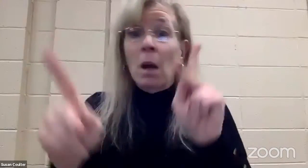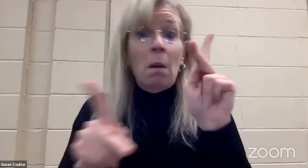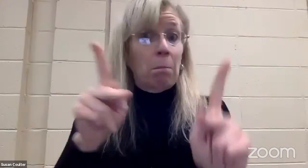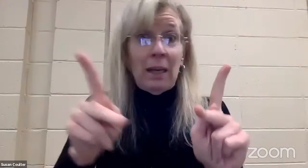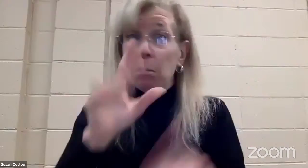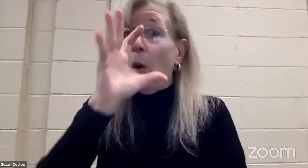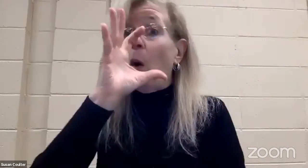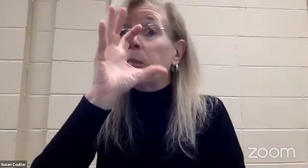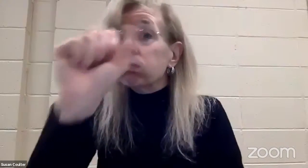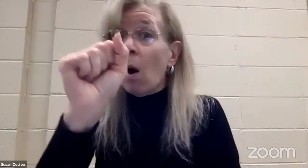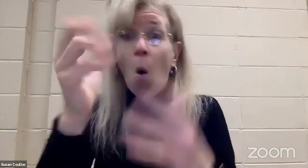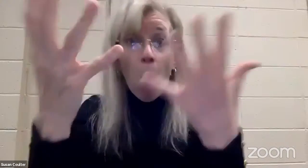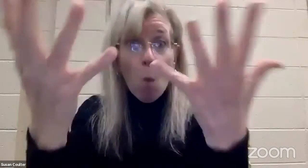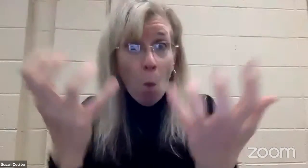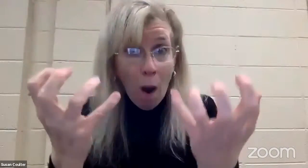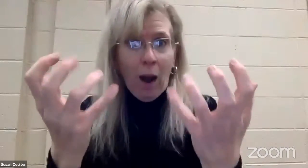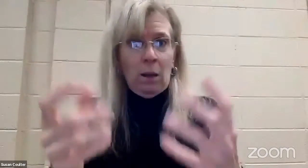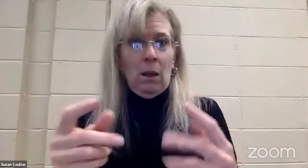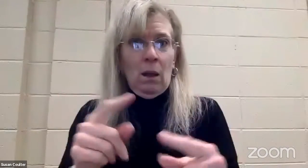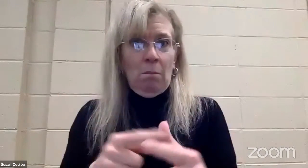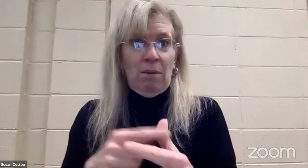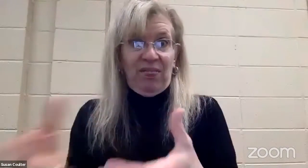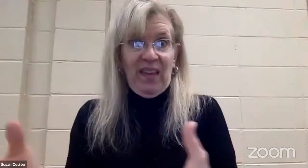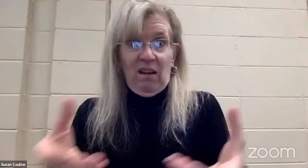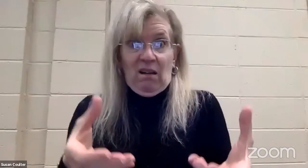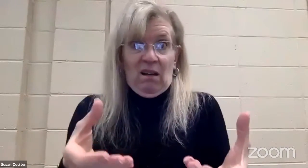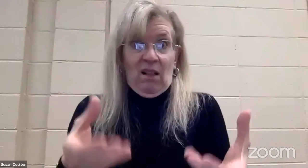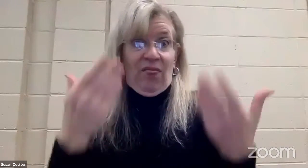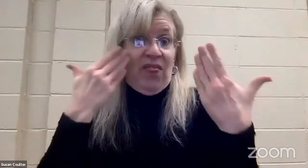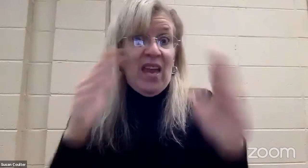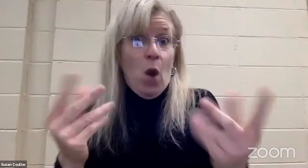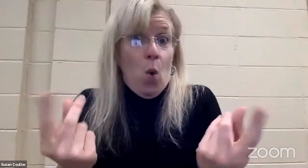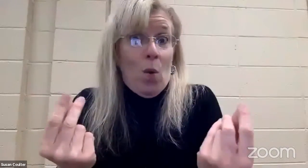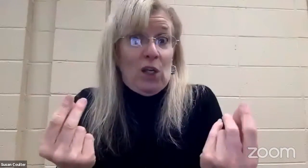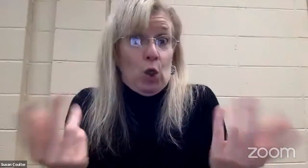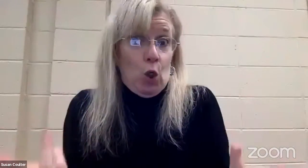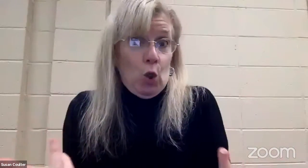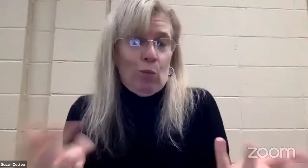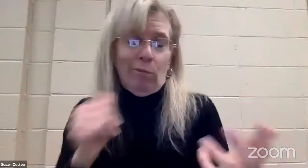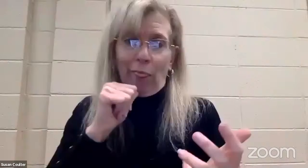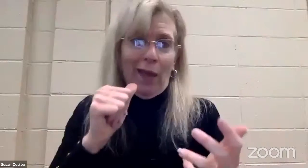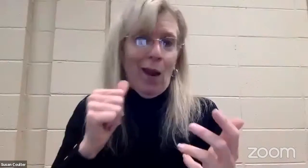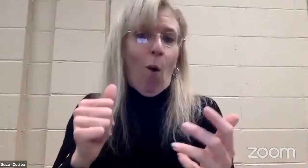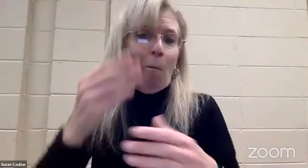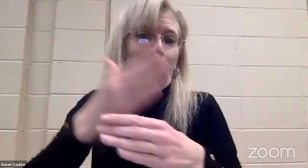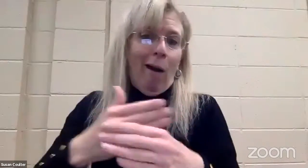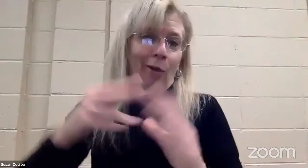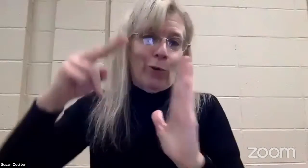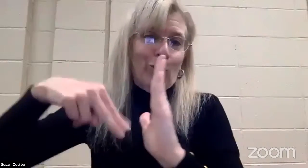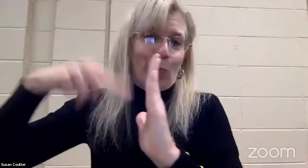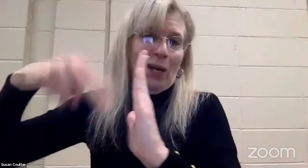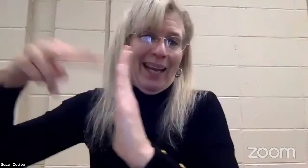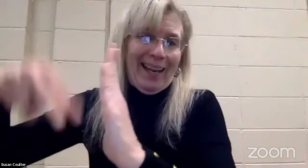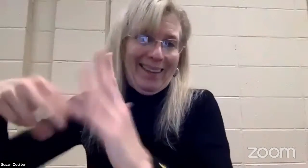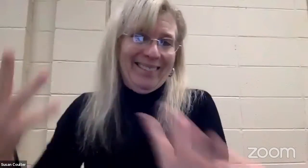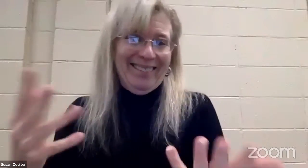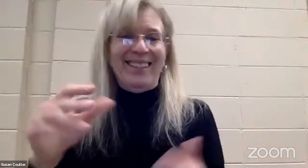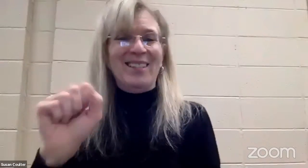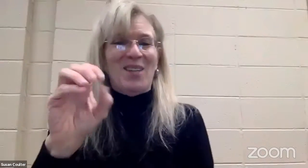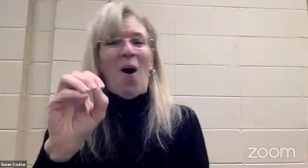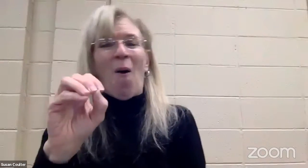problem. People want, but then they don't know what to do. They don't bother to